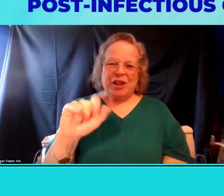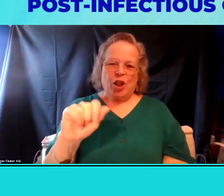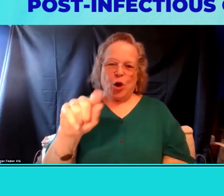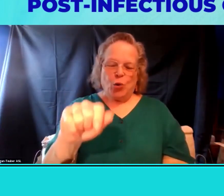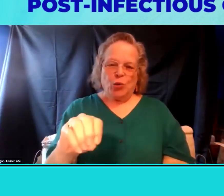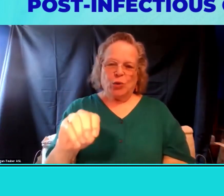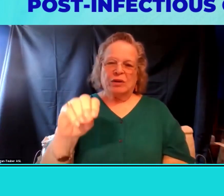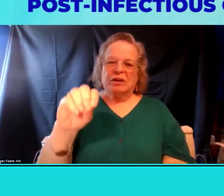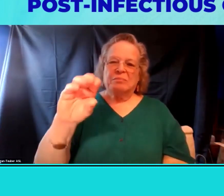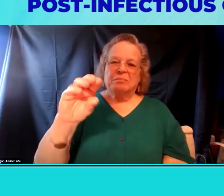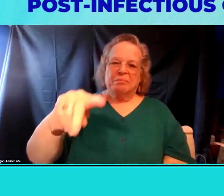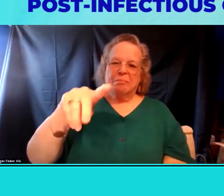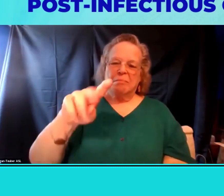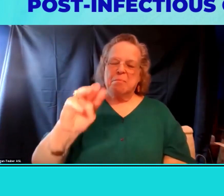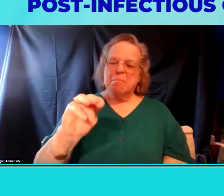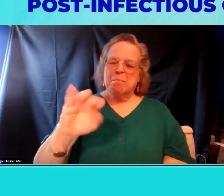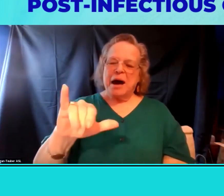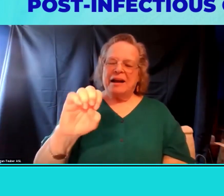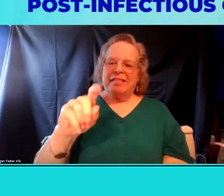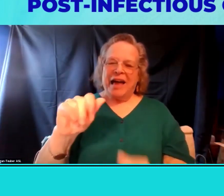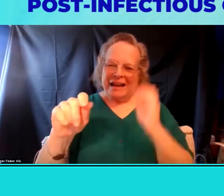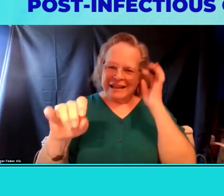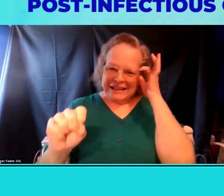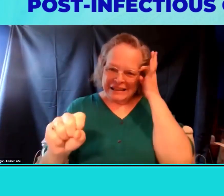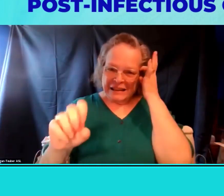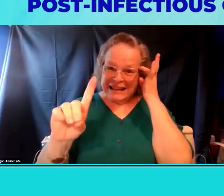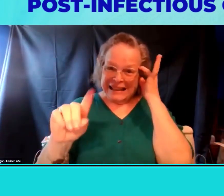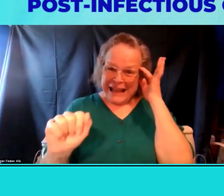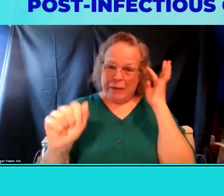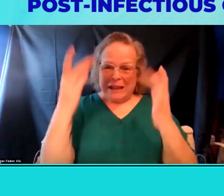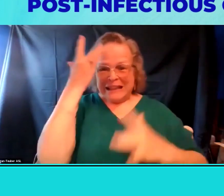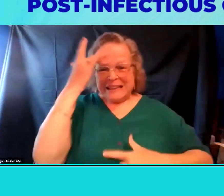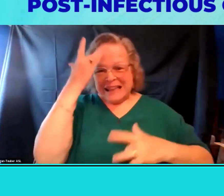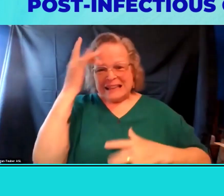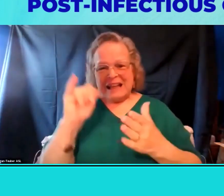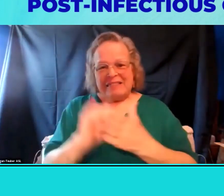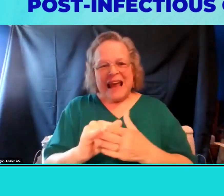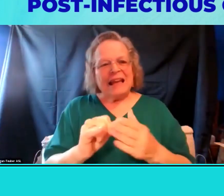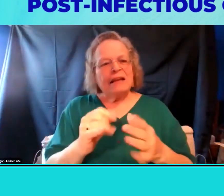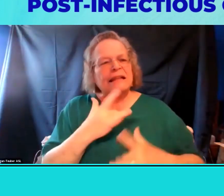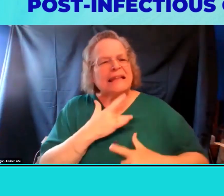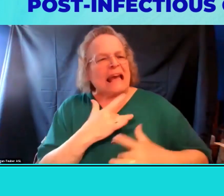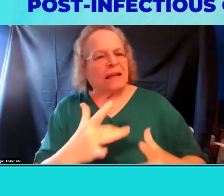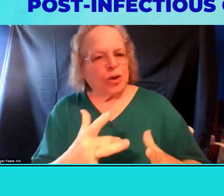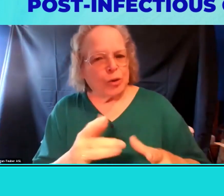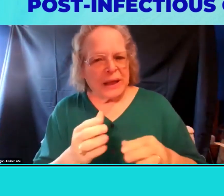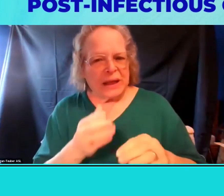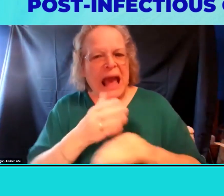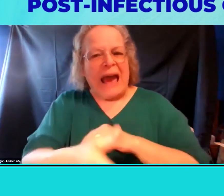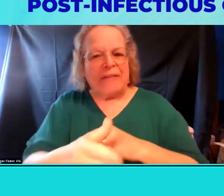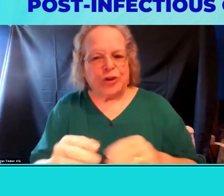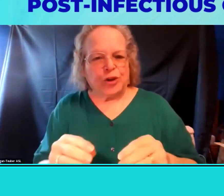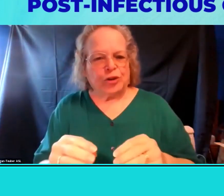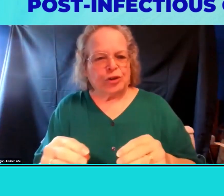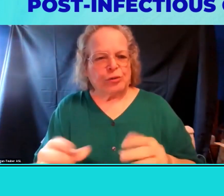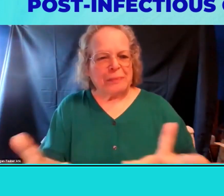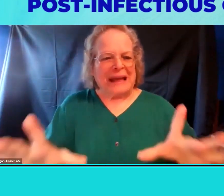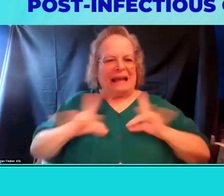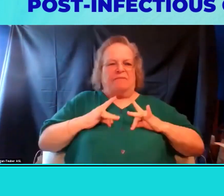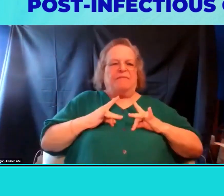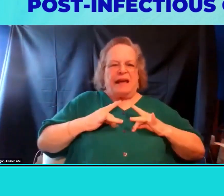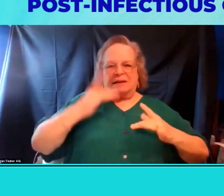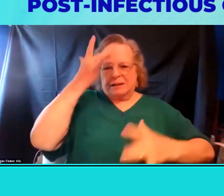syndrome, a disabling disease which is often, though not always, post-infectious. Before we turn it over to our